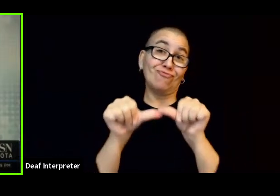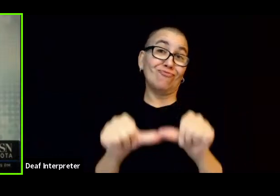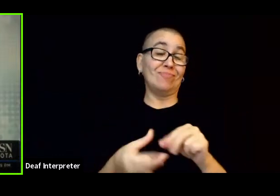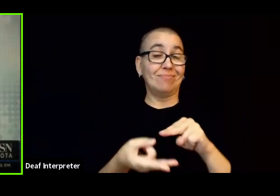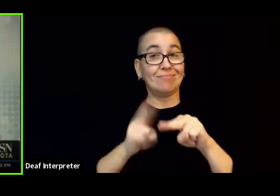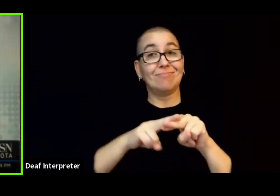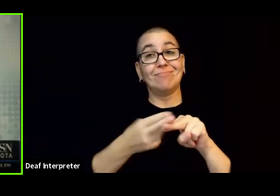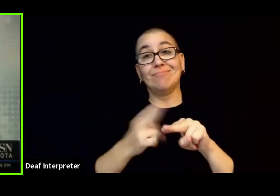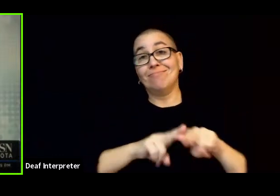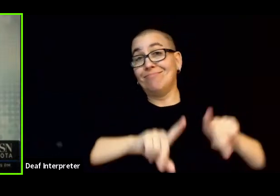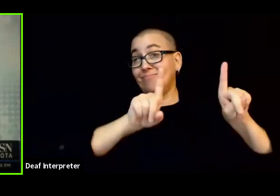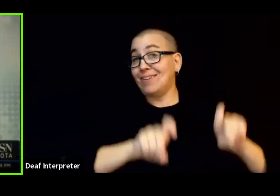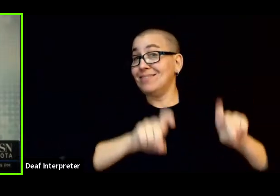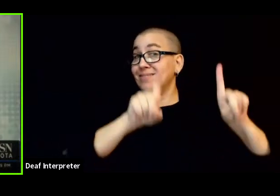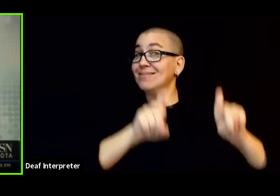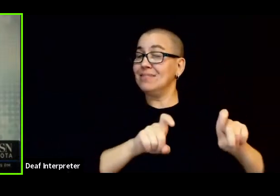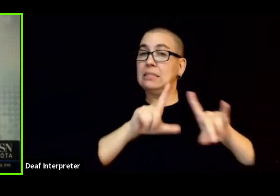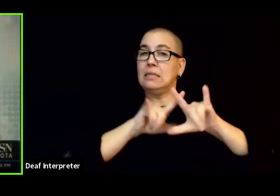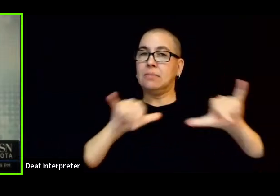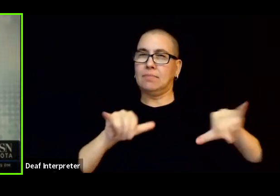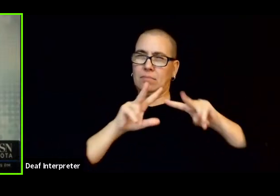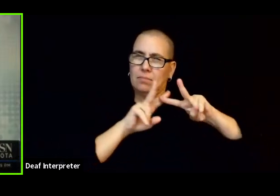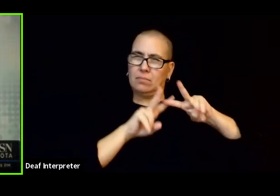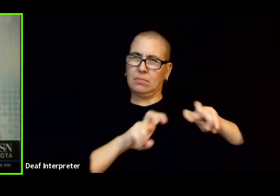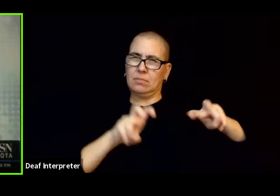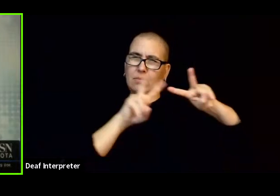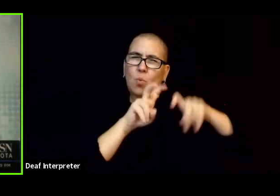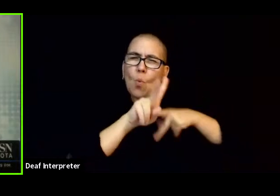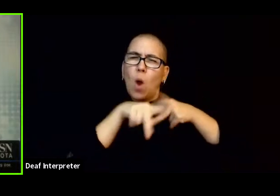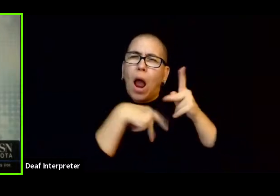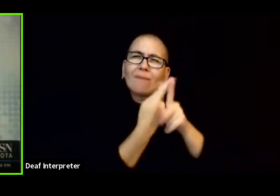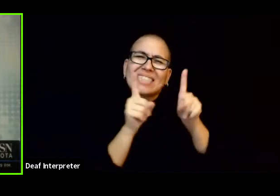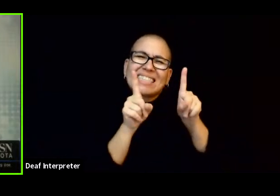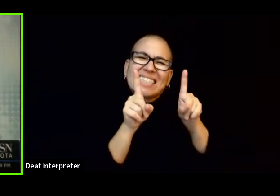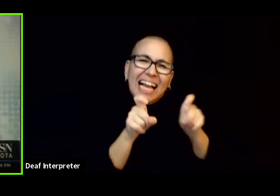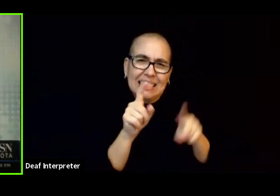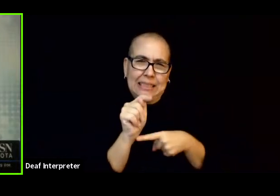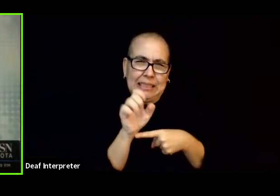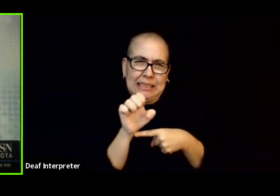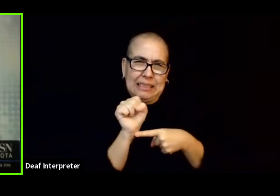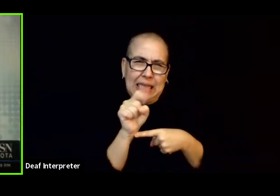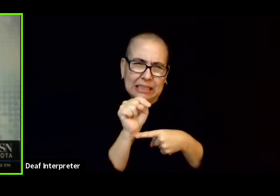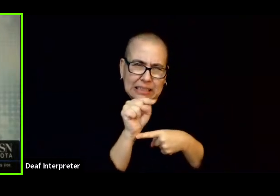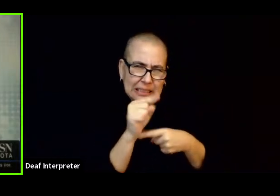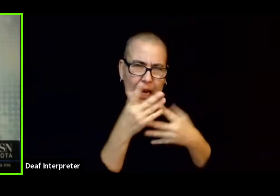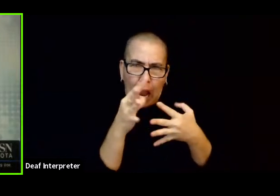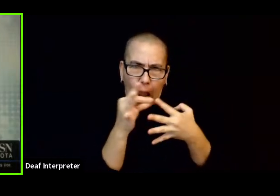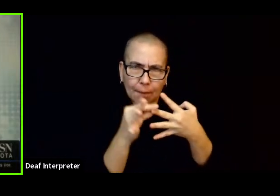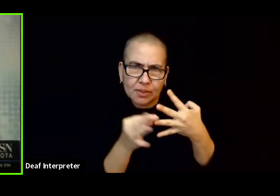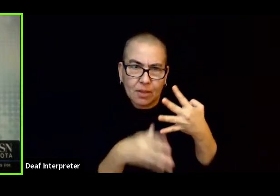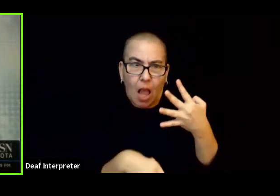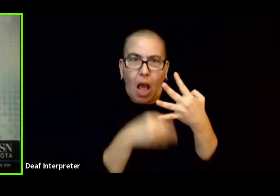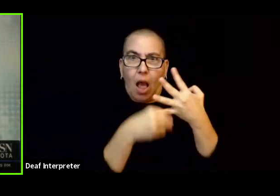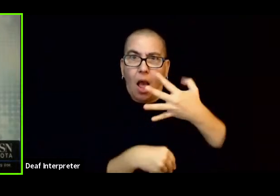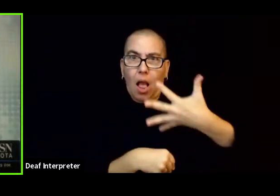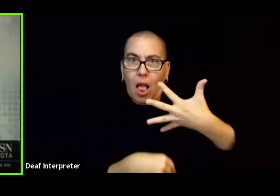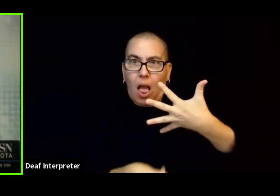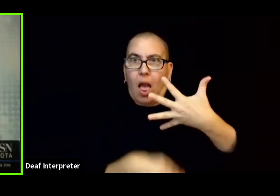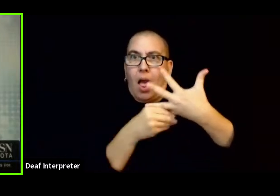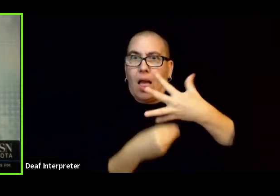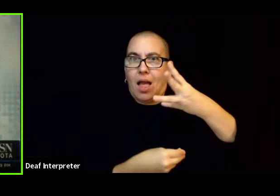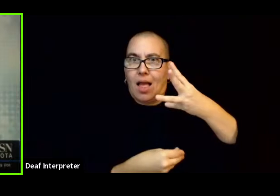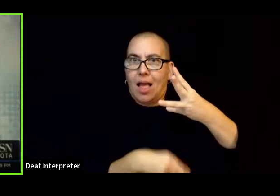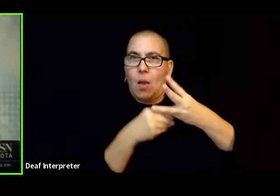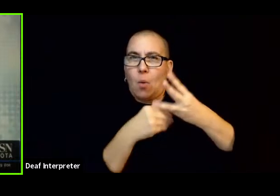that are kind of coming into the ecosystem to see what types of tests are the most useful for what kind of